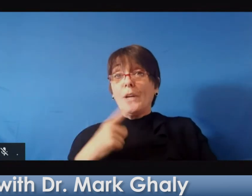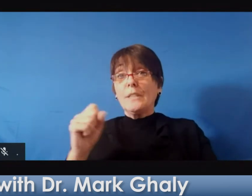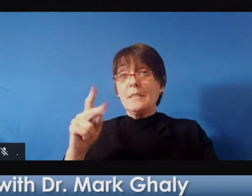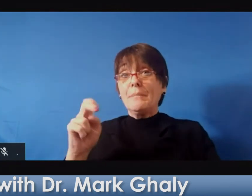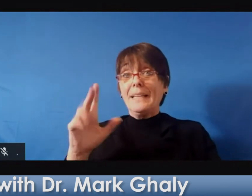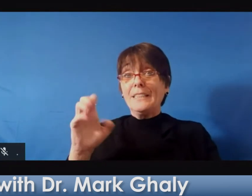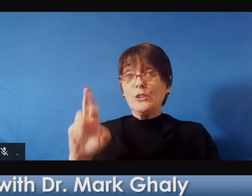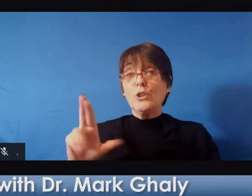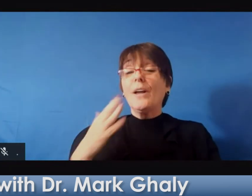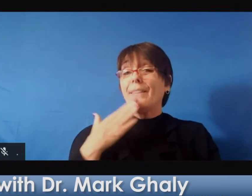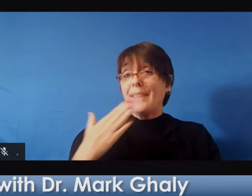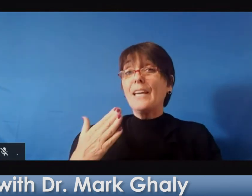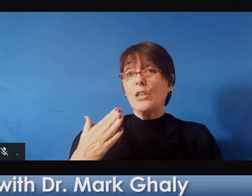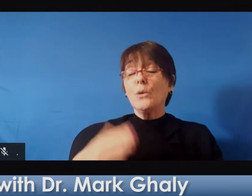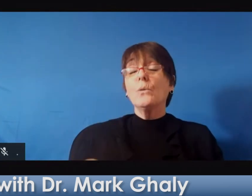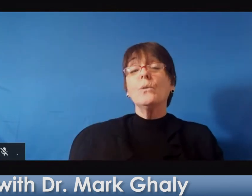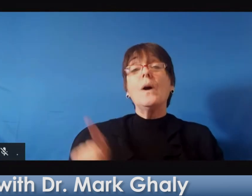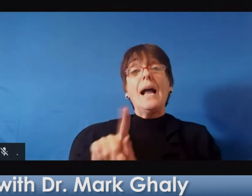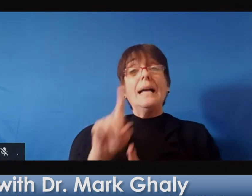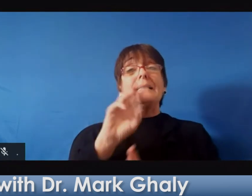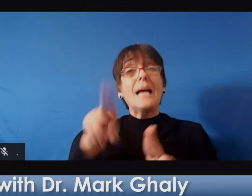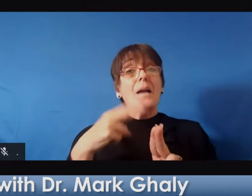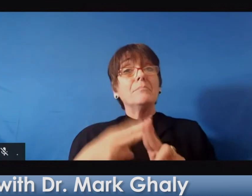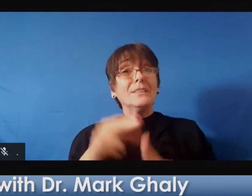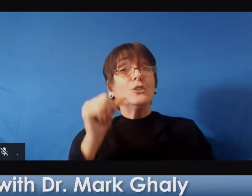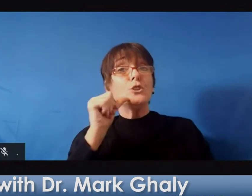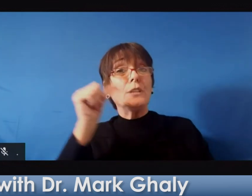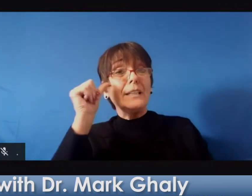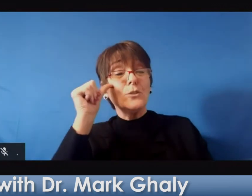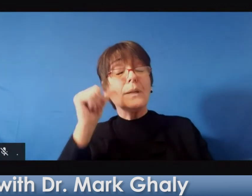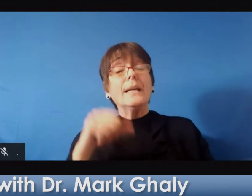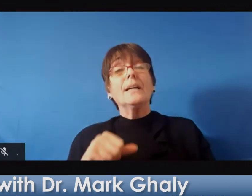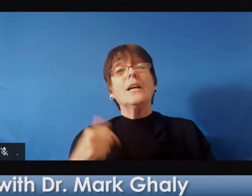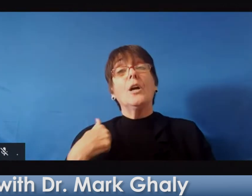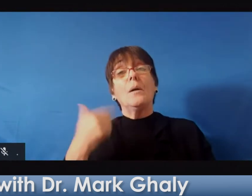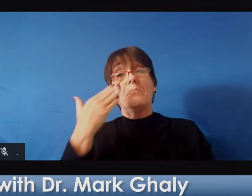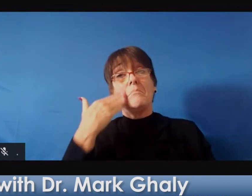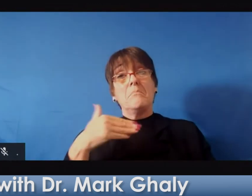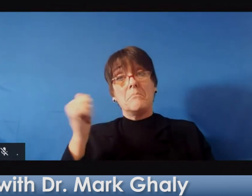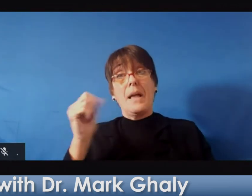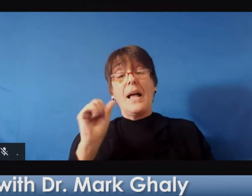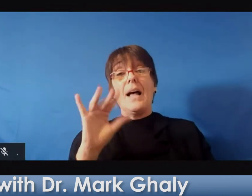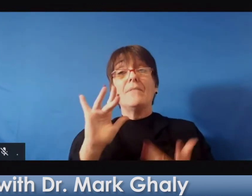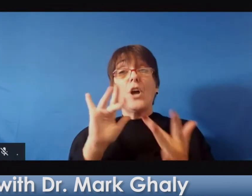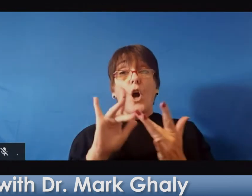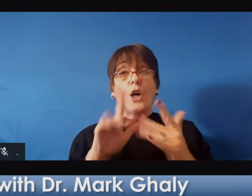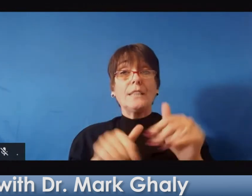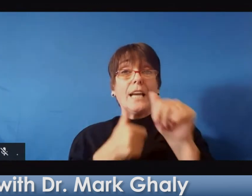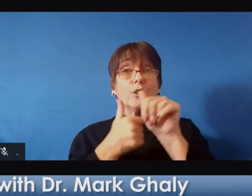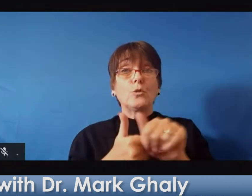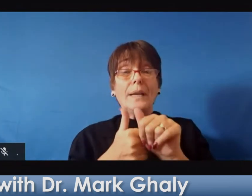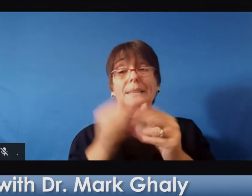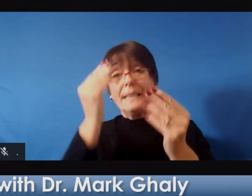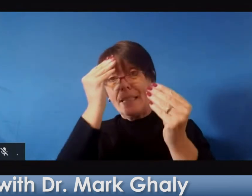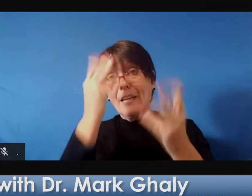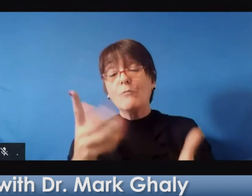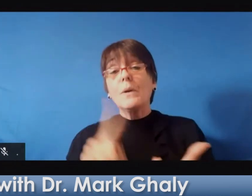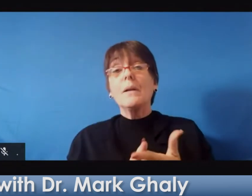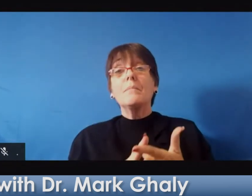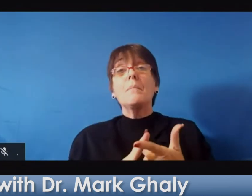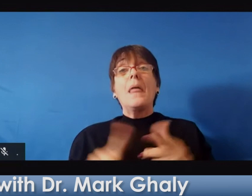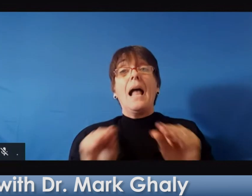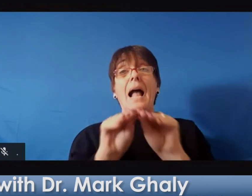it again. And as I mentioned yesterday, because of the contact tracing information, because of the